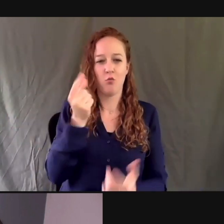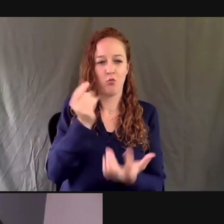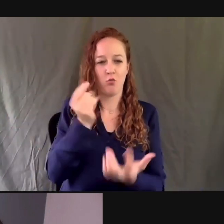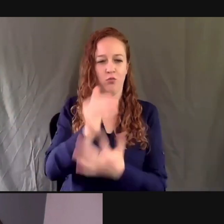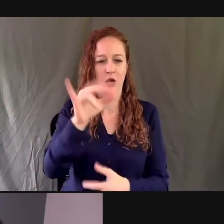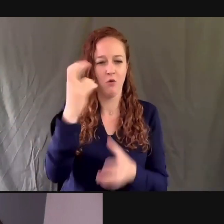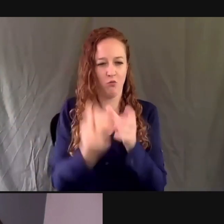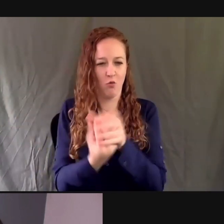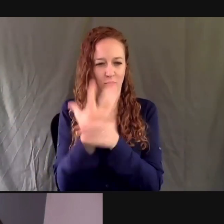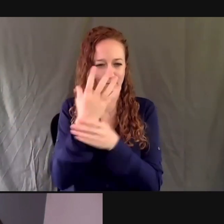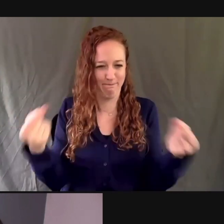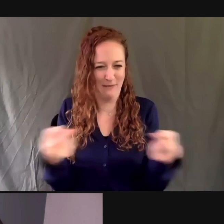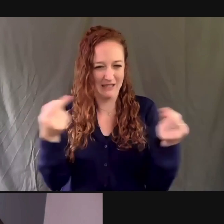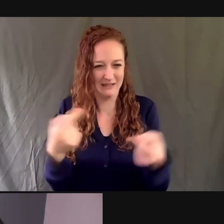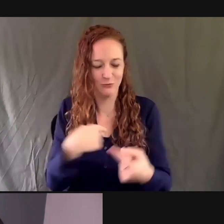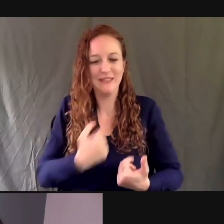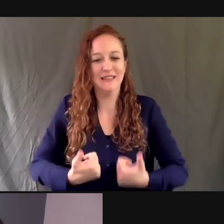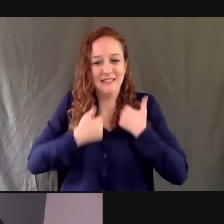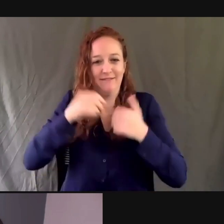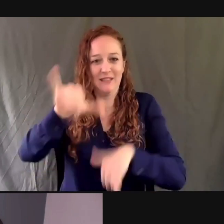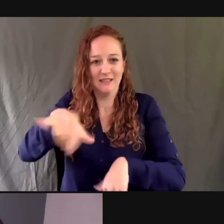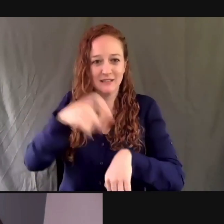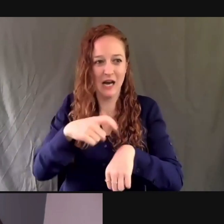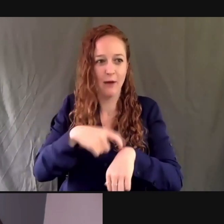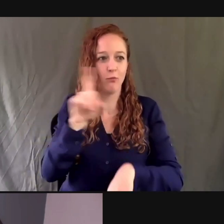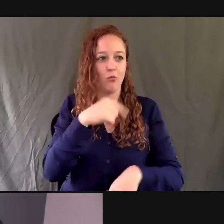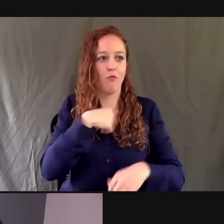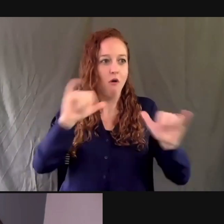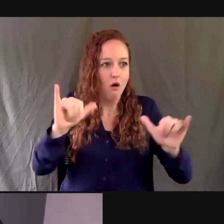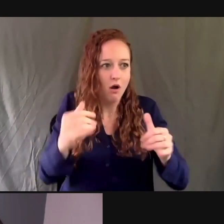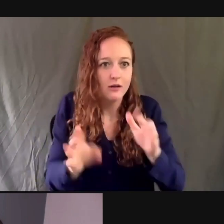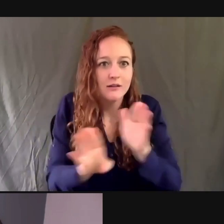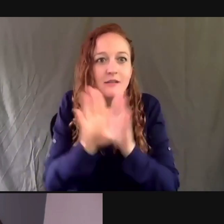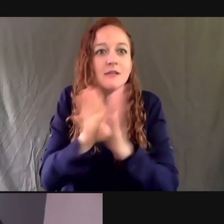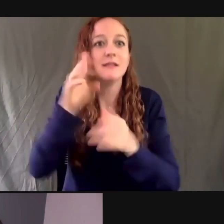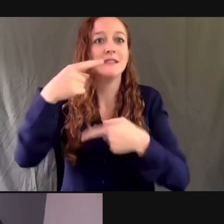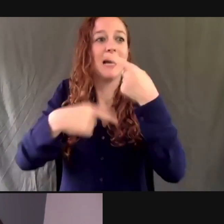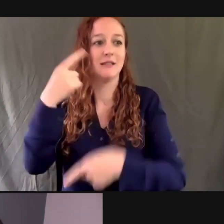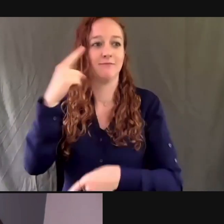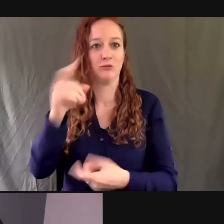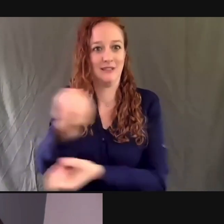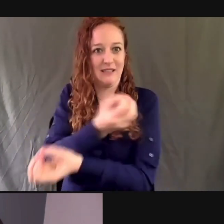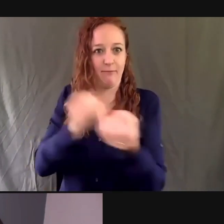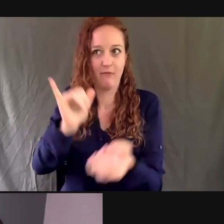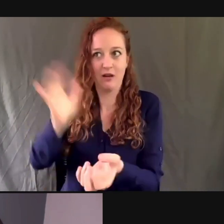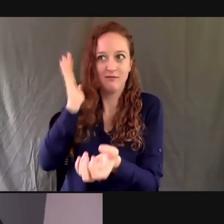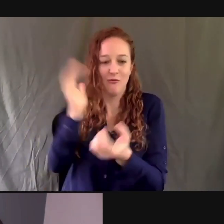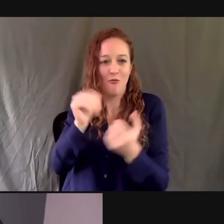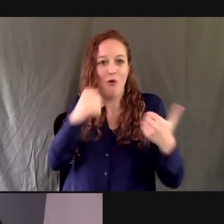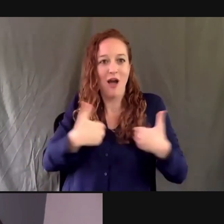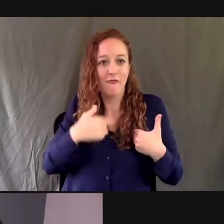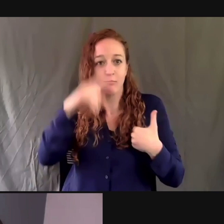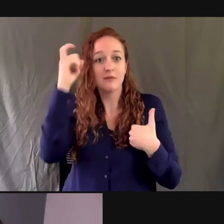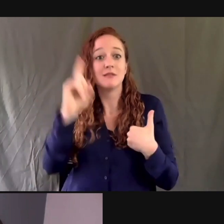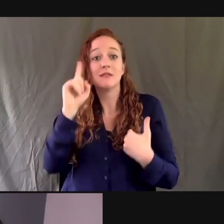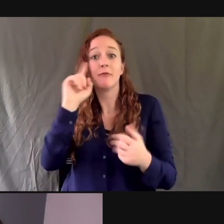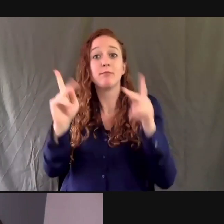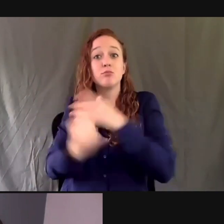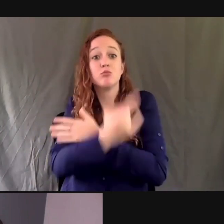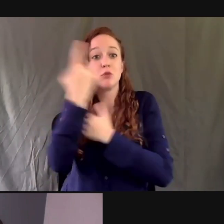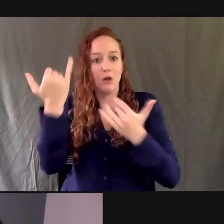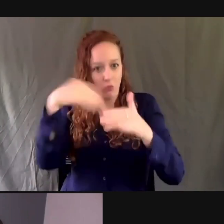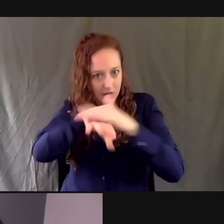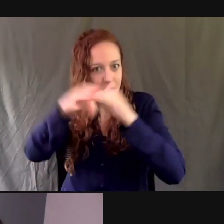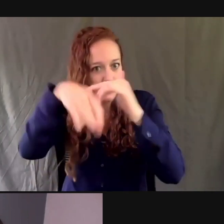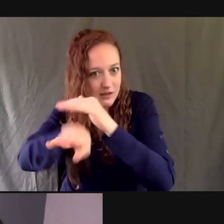There is a lot of information out there, but the best advice is to always go with the deaf people. If there's hearing